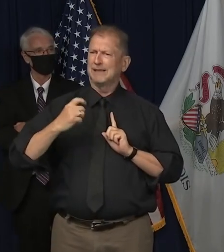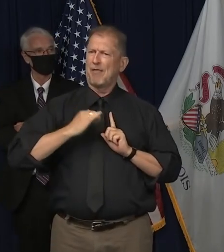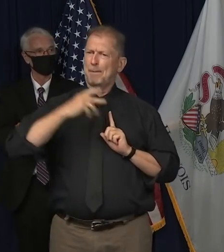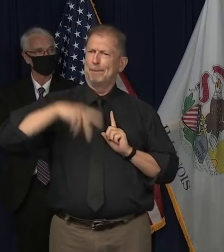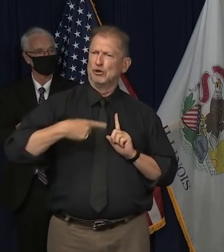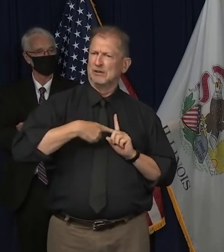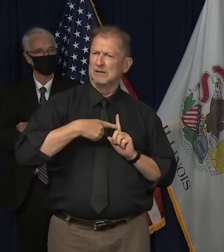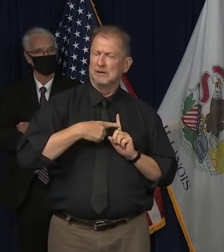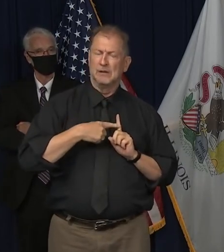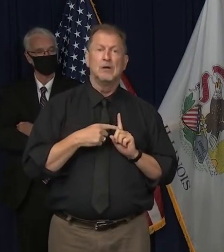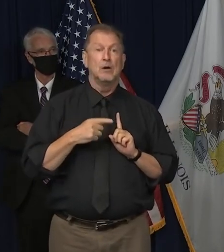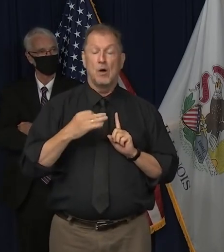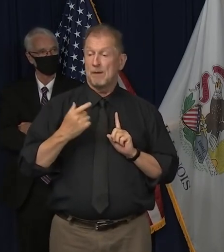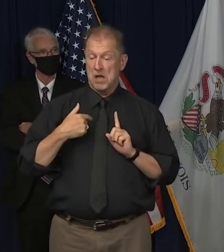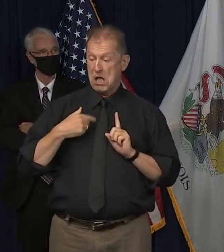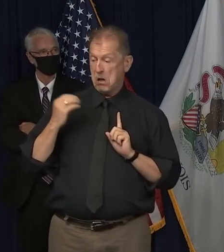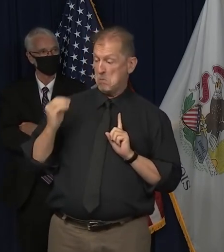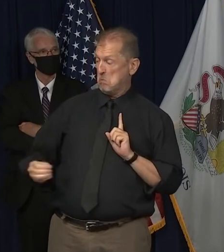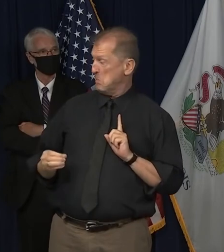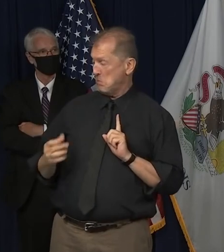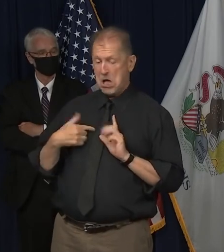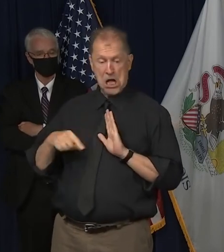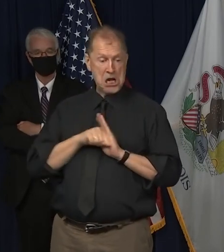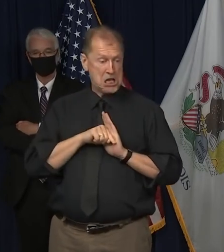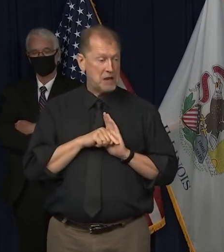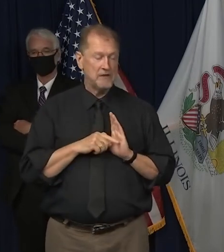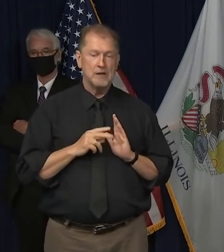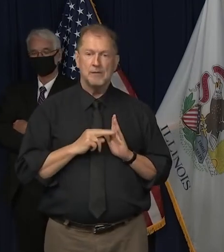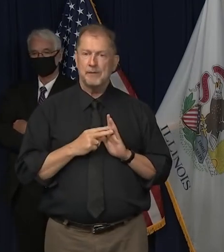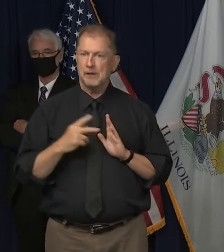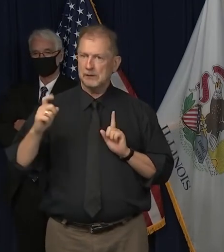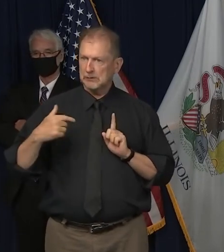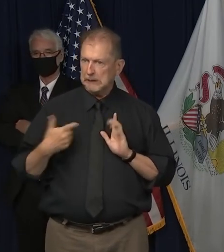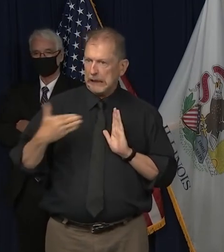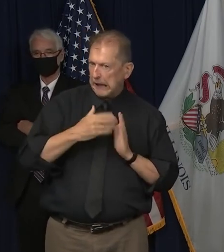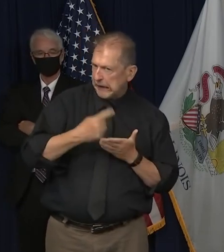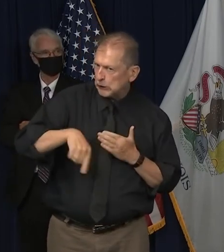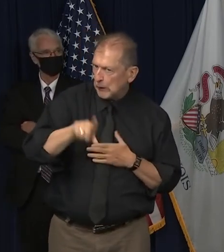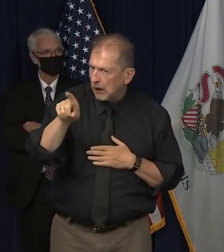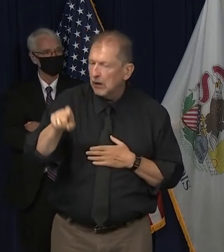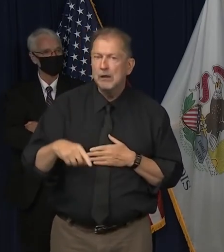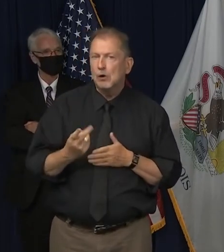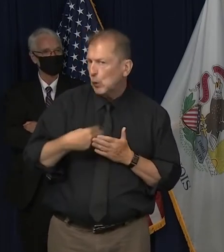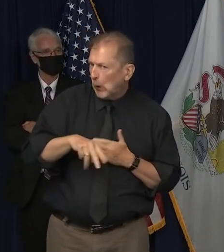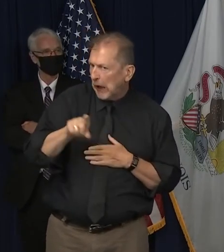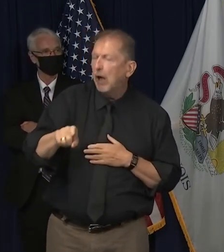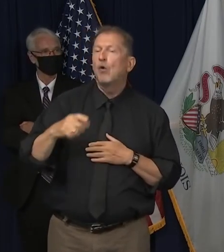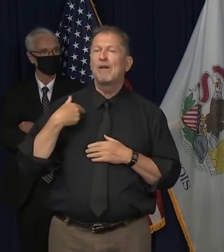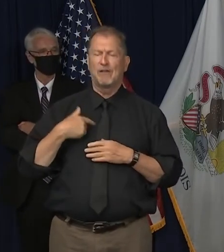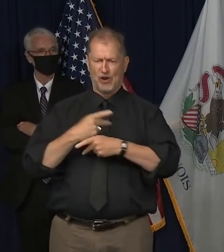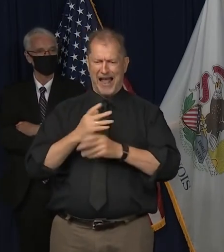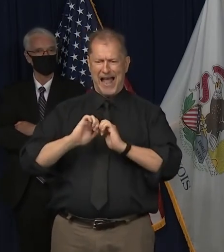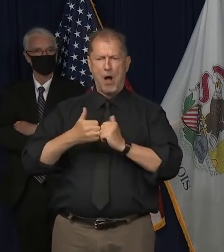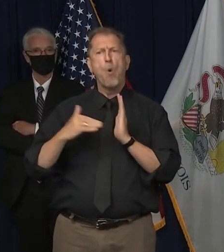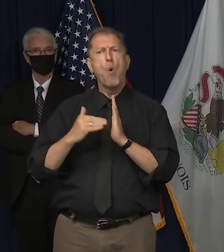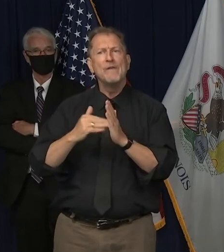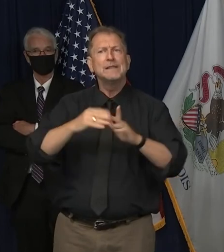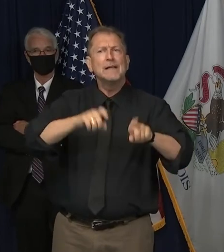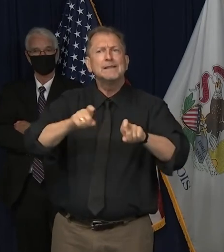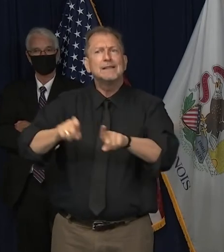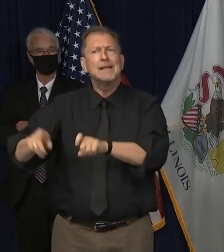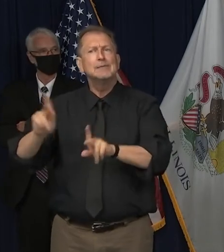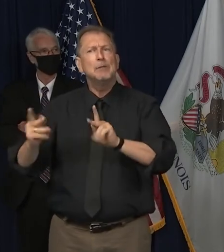was constantly driven by the very best frontier science we could get our hands on. It was going to require innovation in terms of how we communicate. And I'm